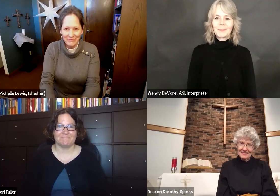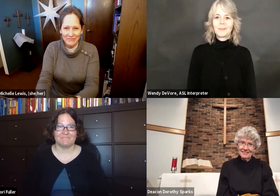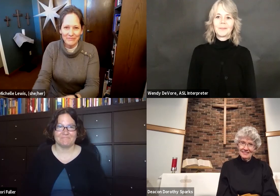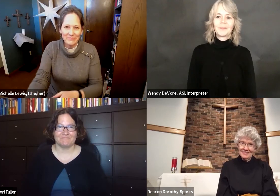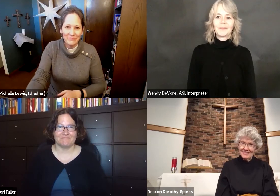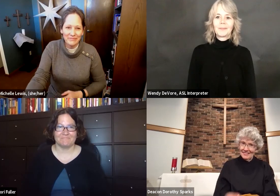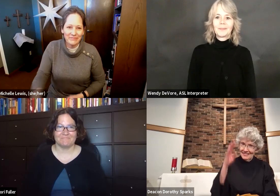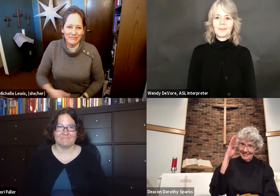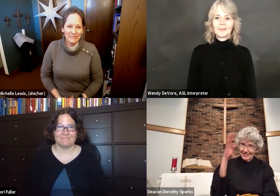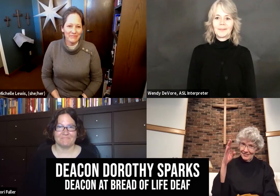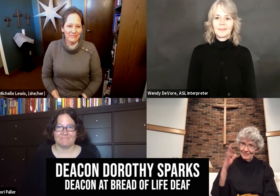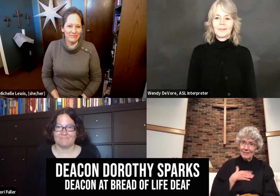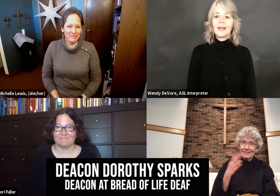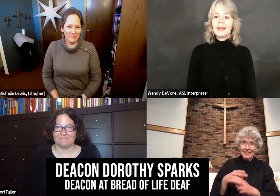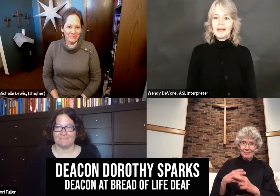today.